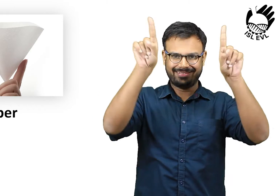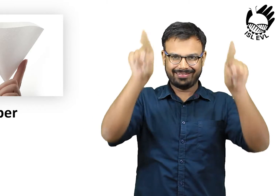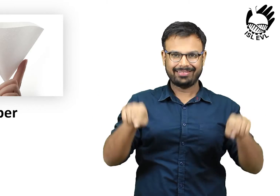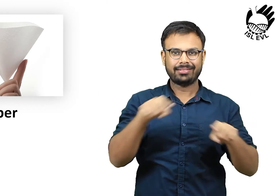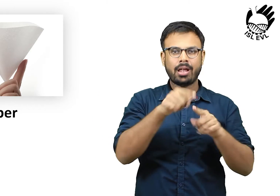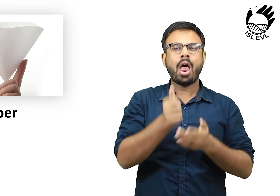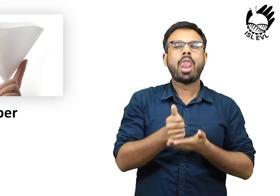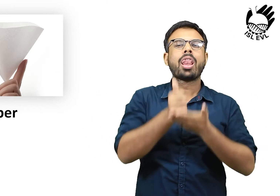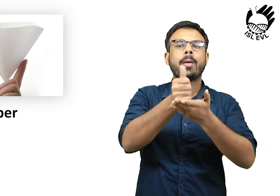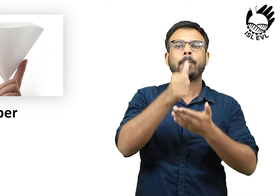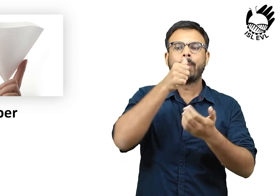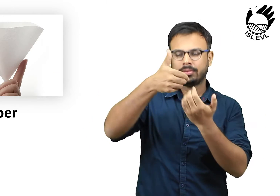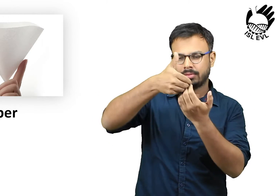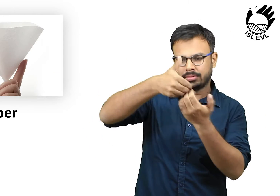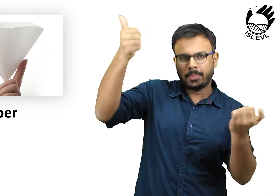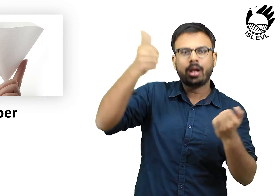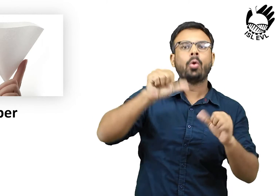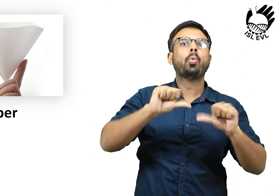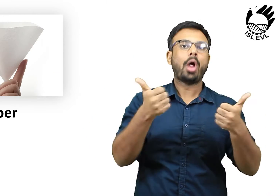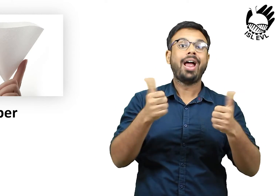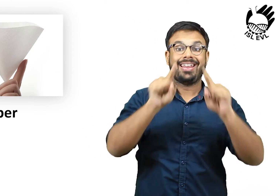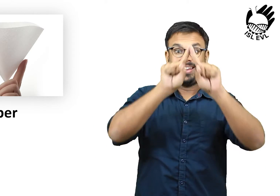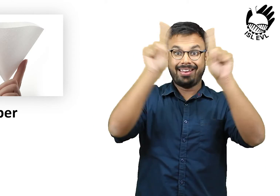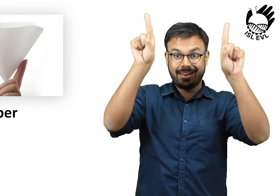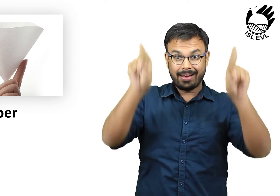and opening it to make a cone-like shape.